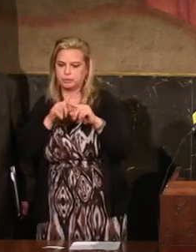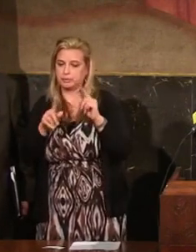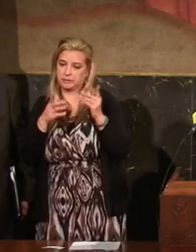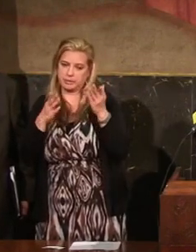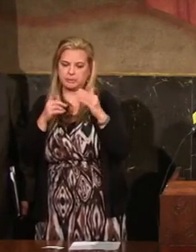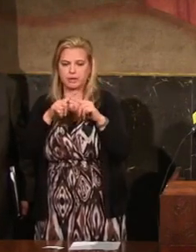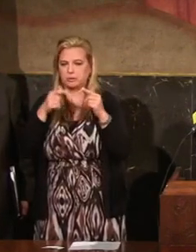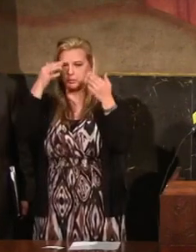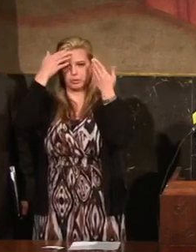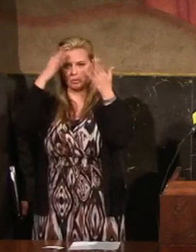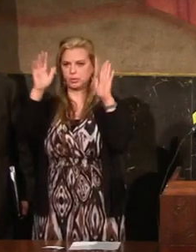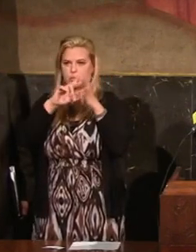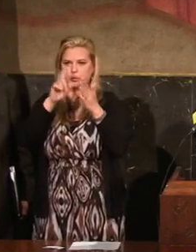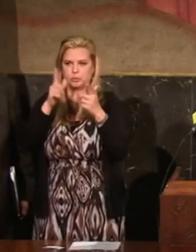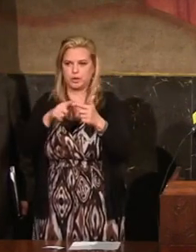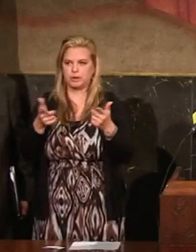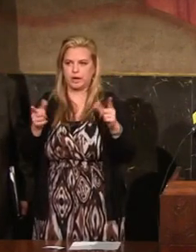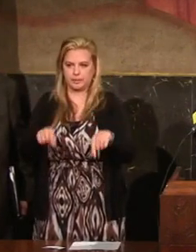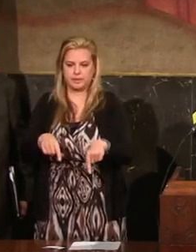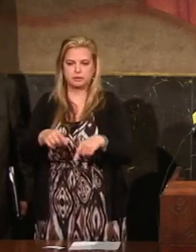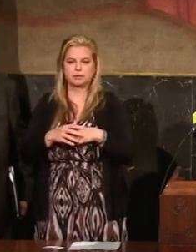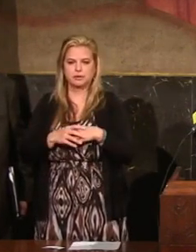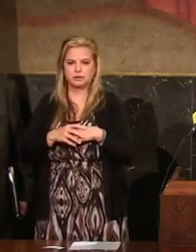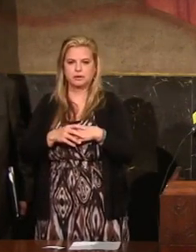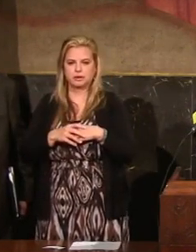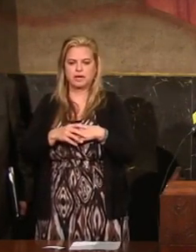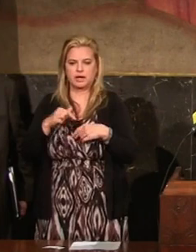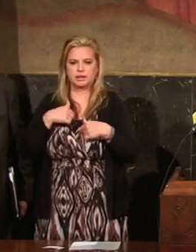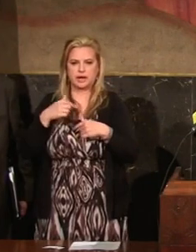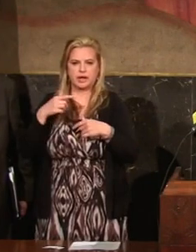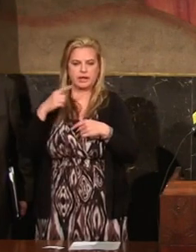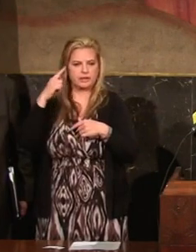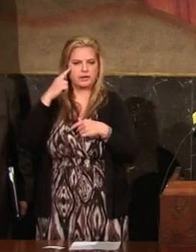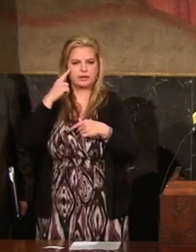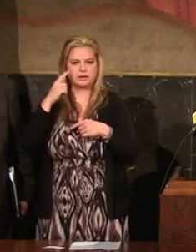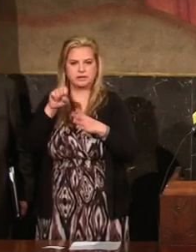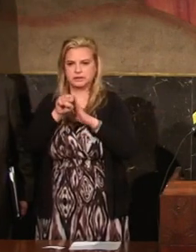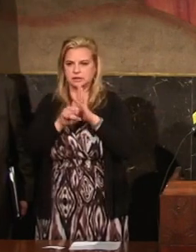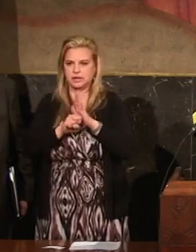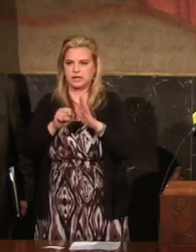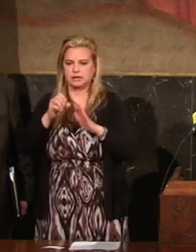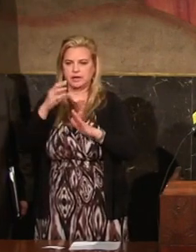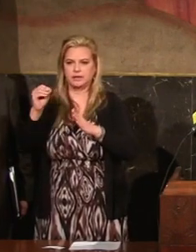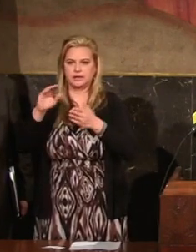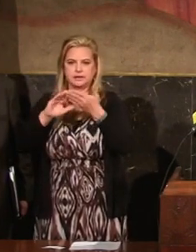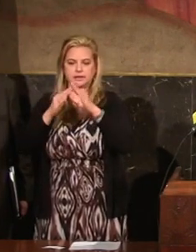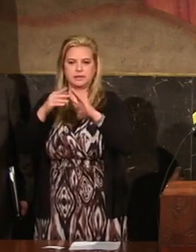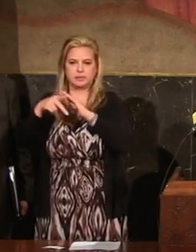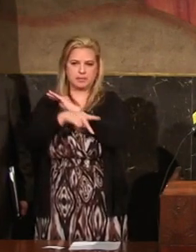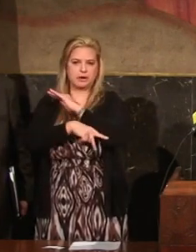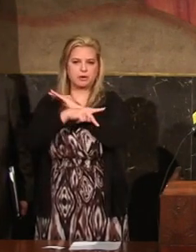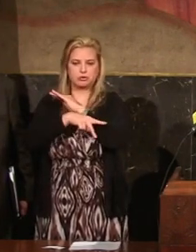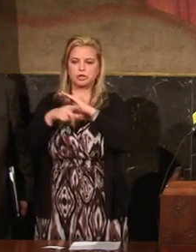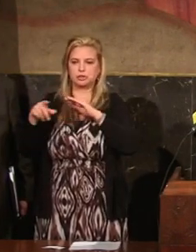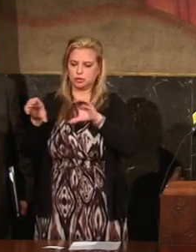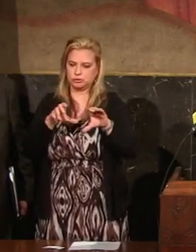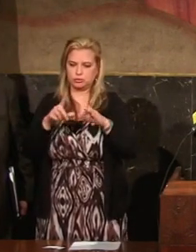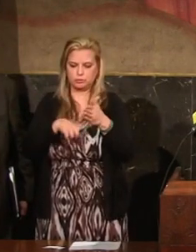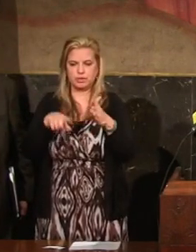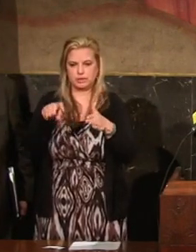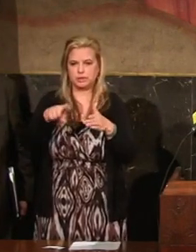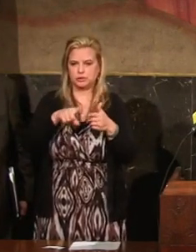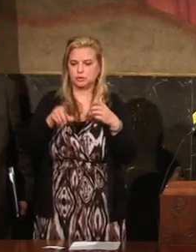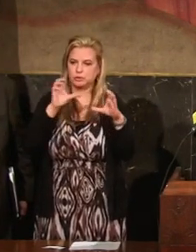do not know when it'll happen, and I think the state and the city parish has done what it needs to do